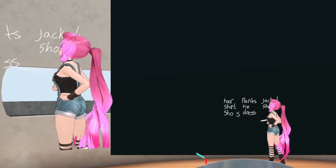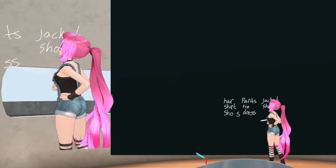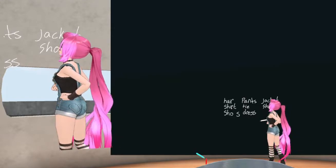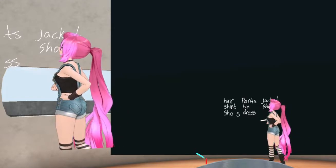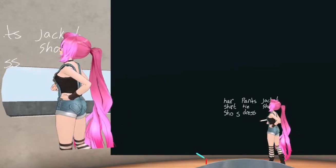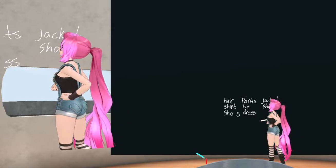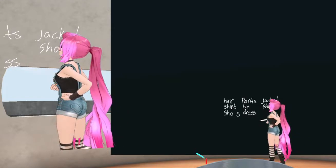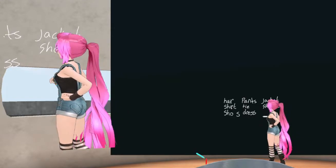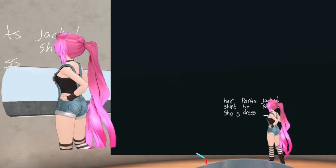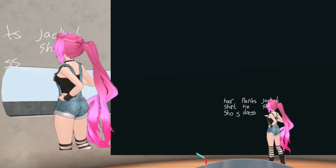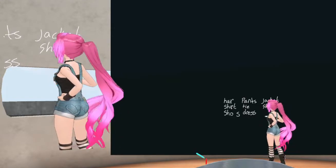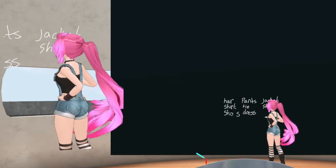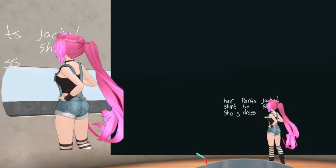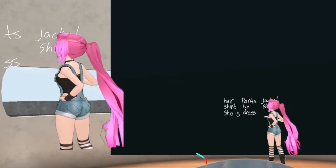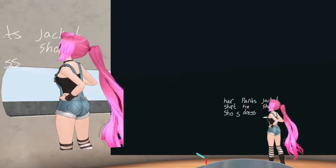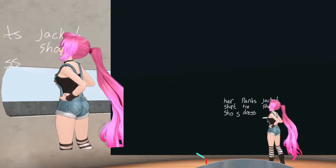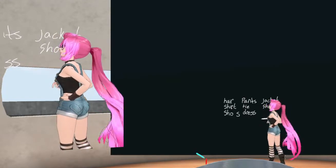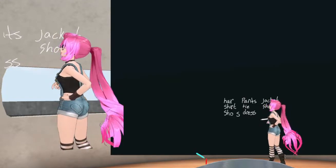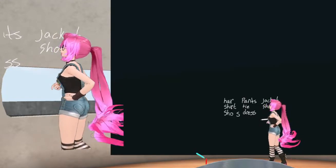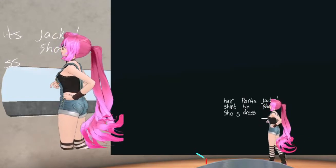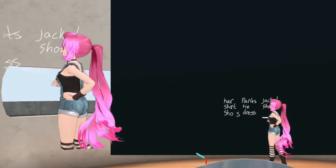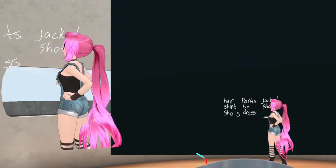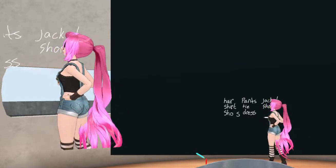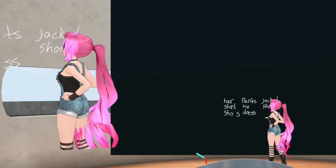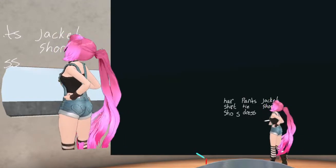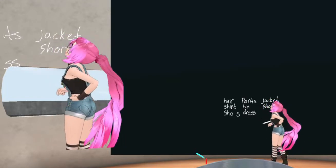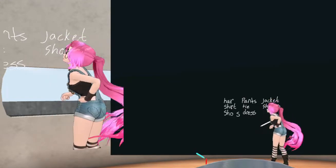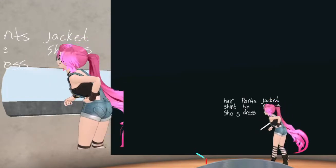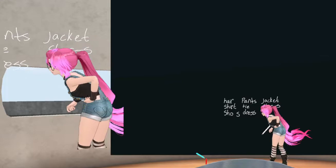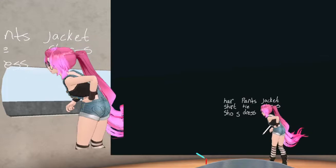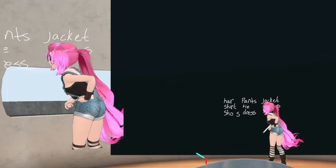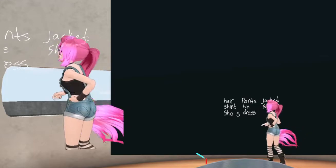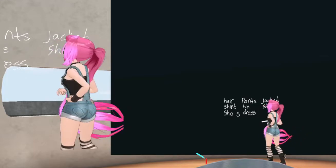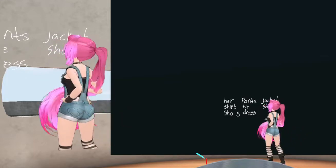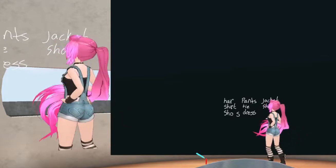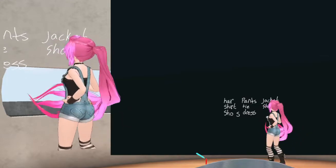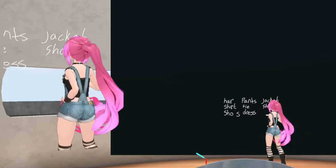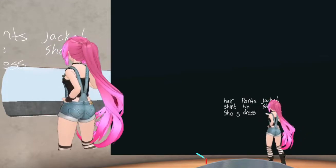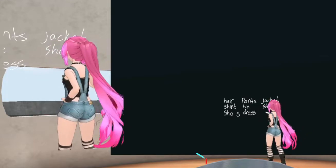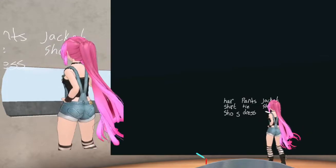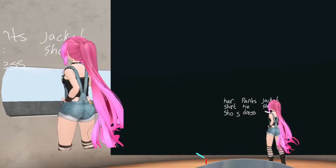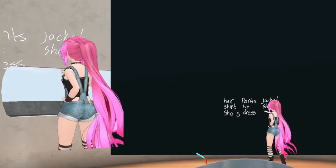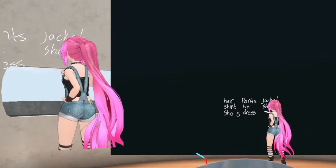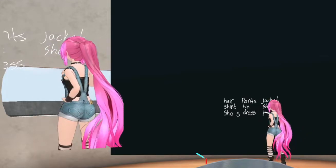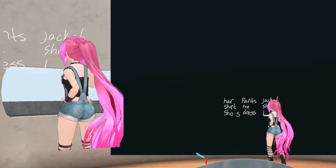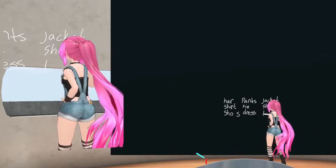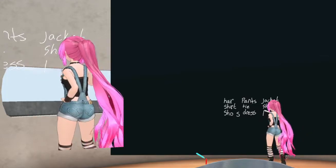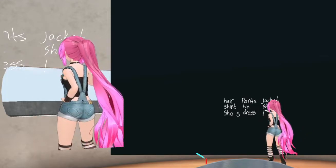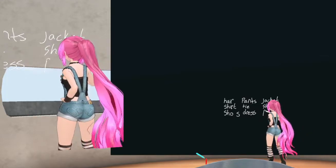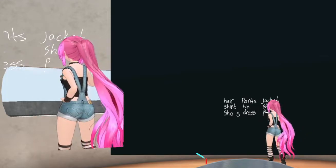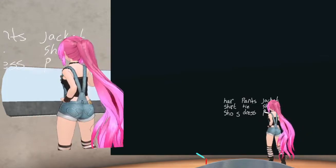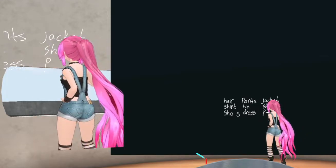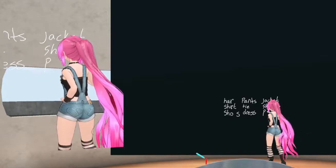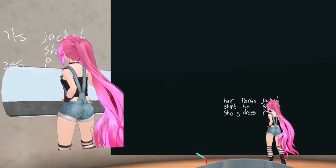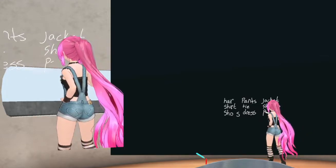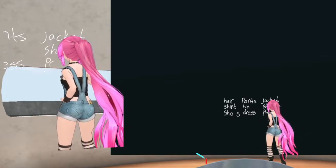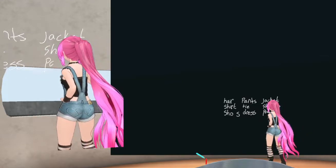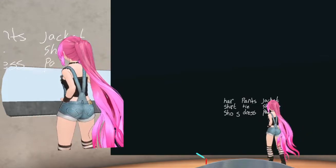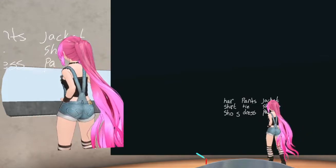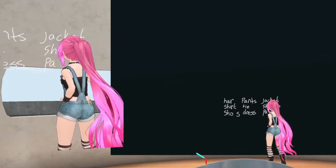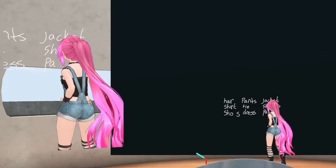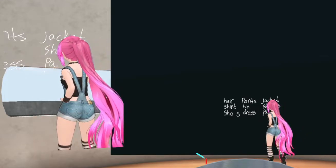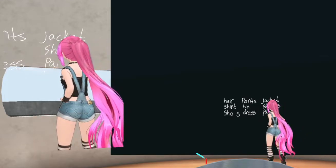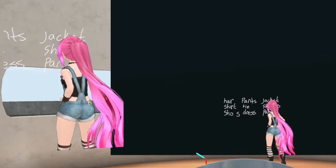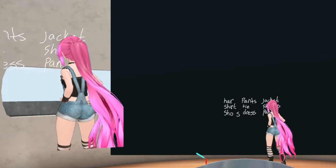We say Overalls? you know what? What are you looking I at? don't think there's a sign for overalls. You know what? I'm gonna teach